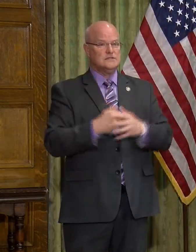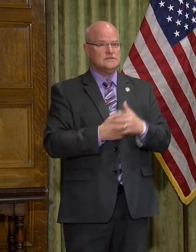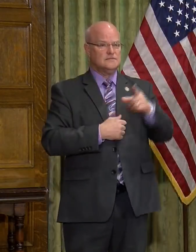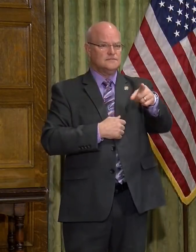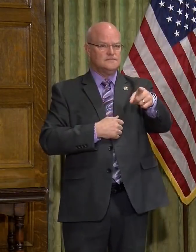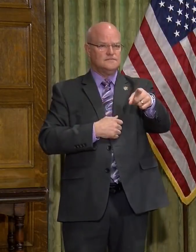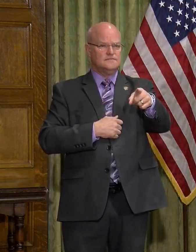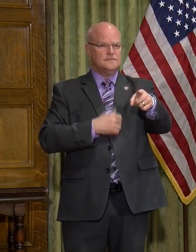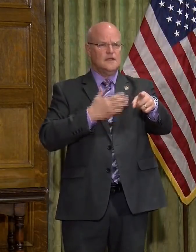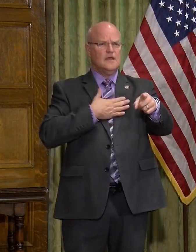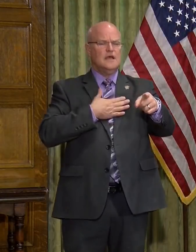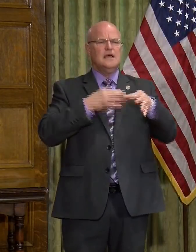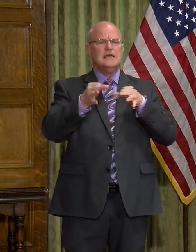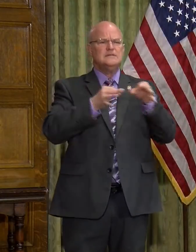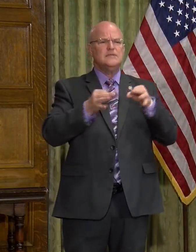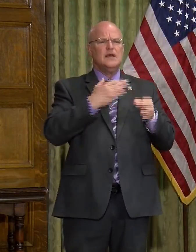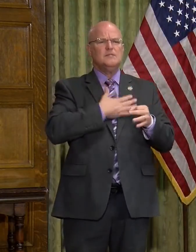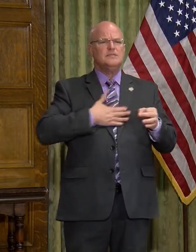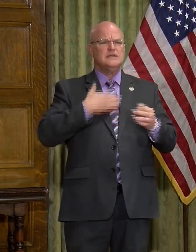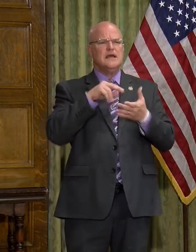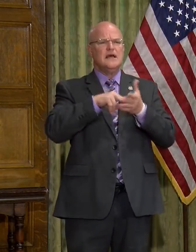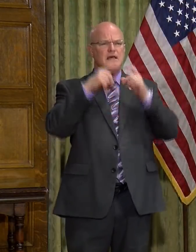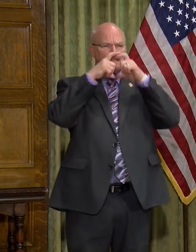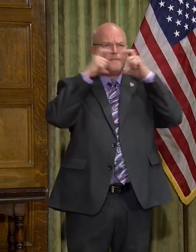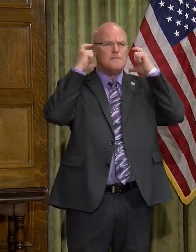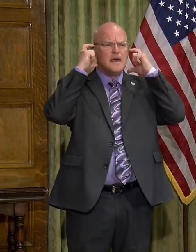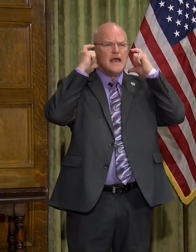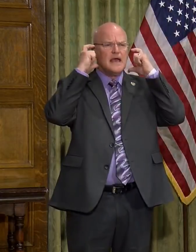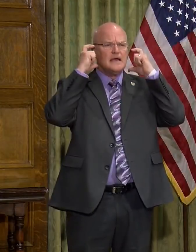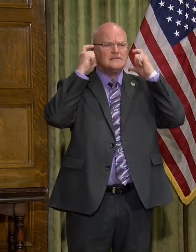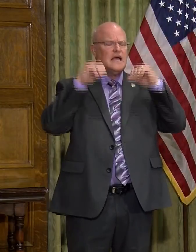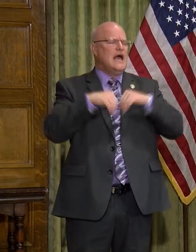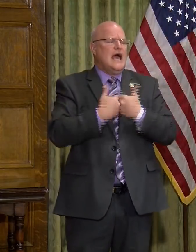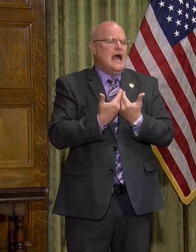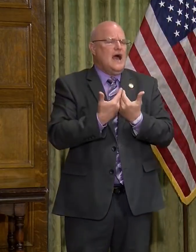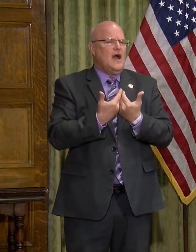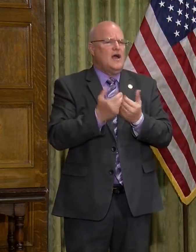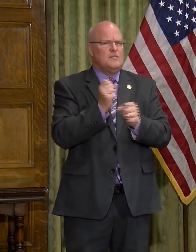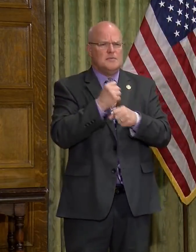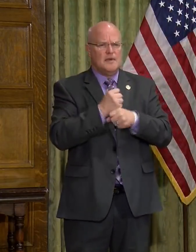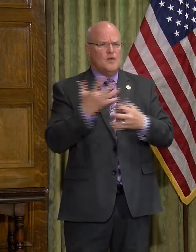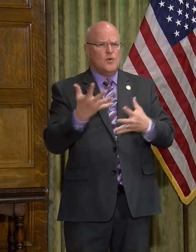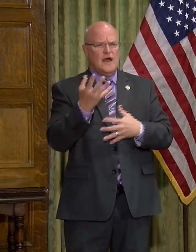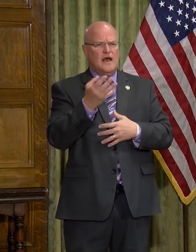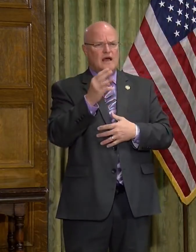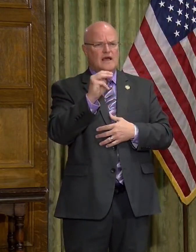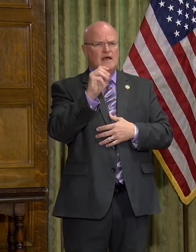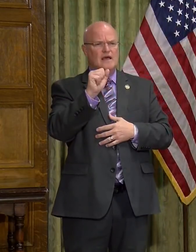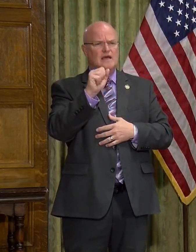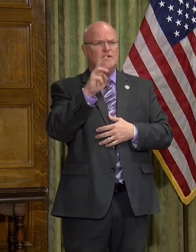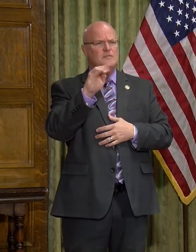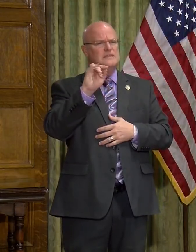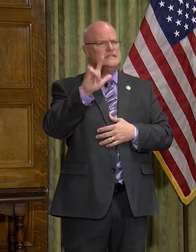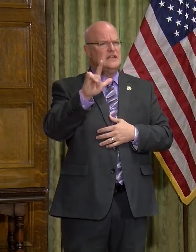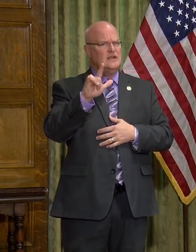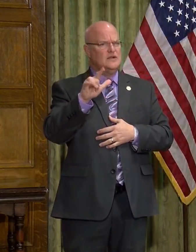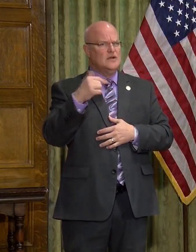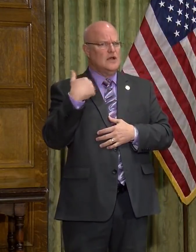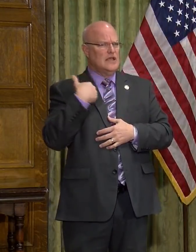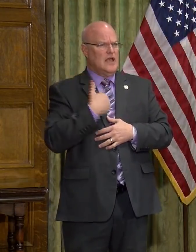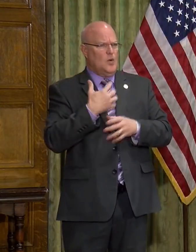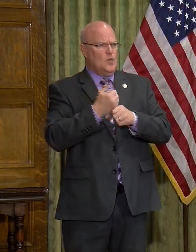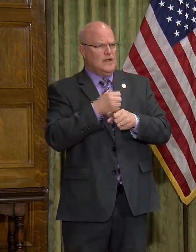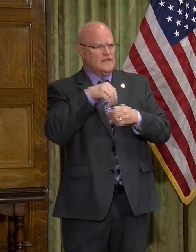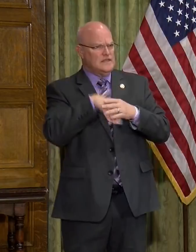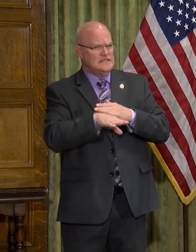I guess just kind of explain what those masks, like how are they being made, what's the material, is there any way we can get those